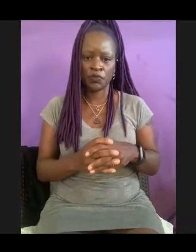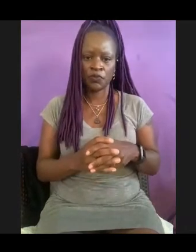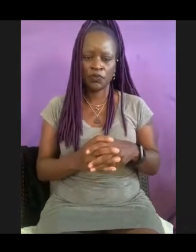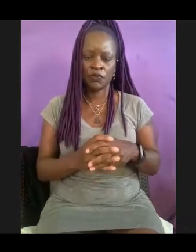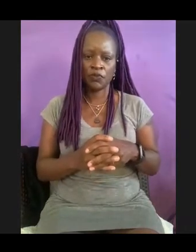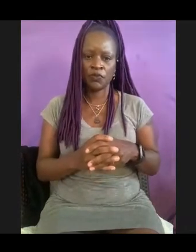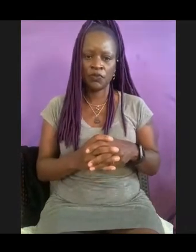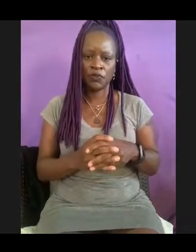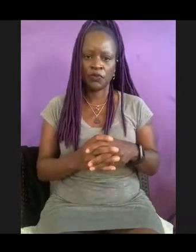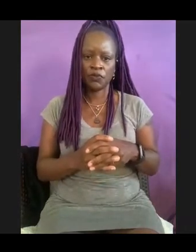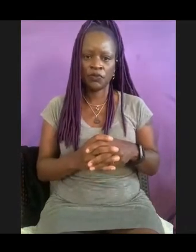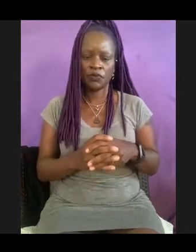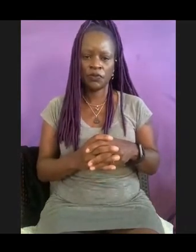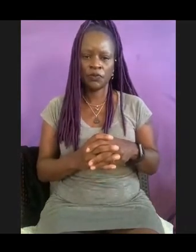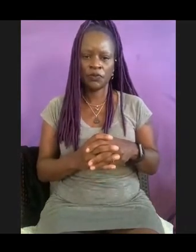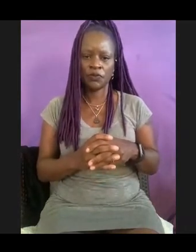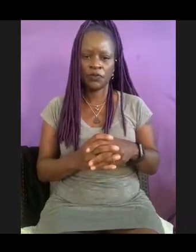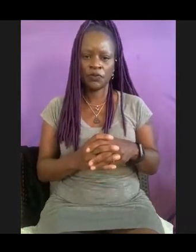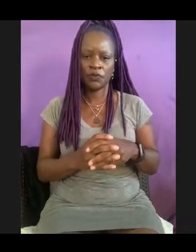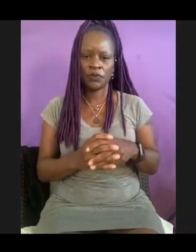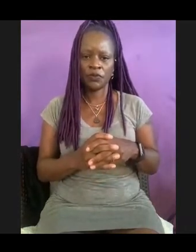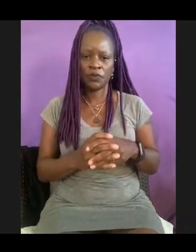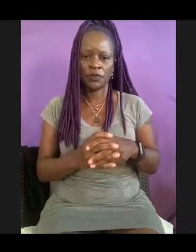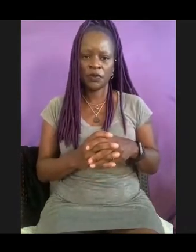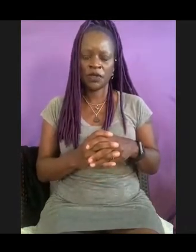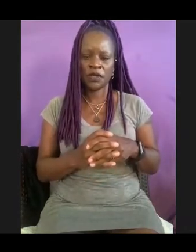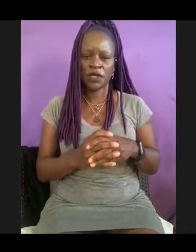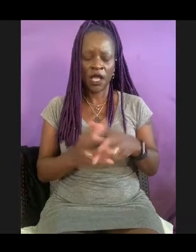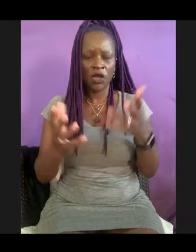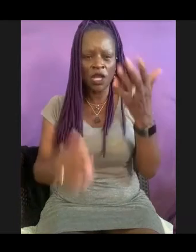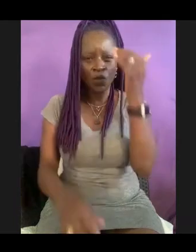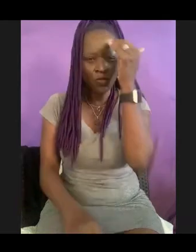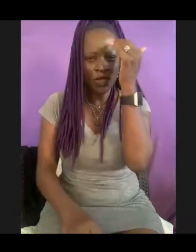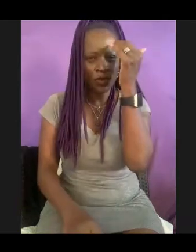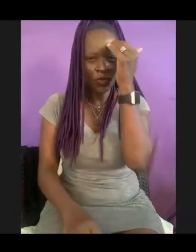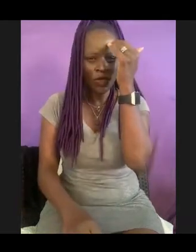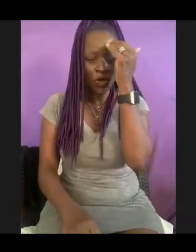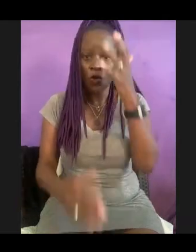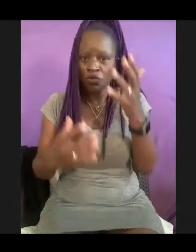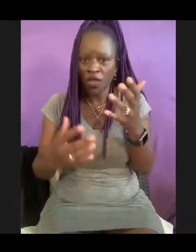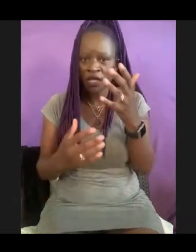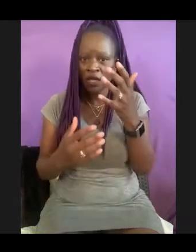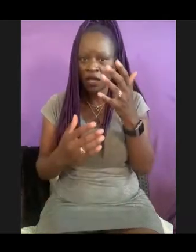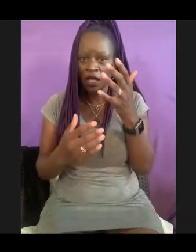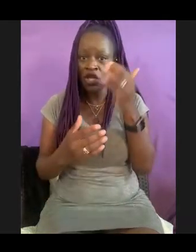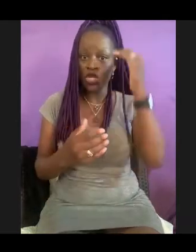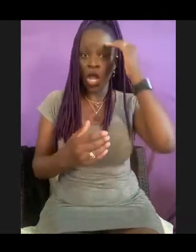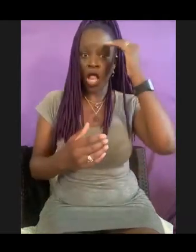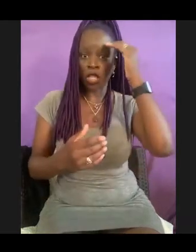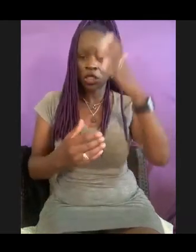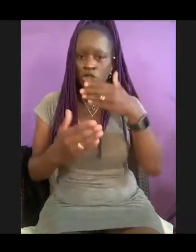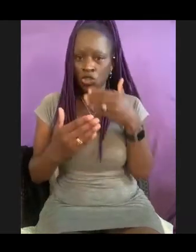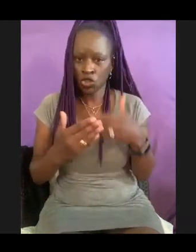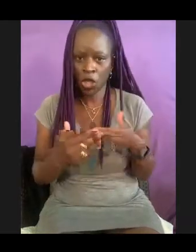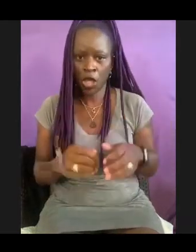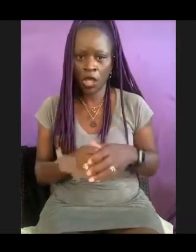The knowledge that education is the portal to employment and upward mobility should